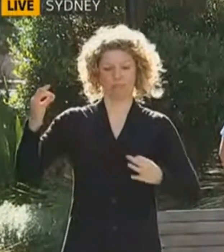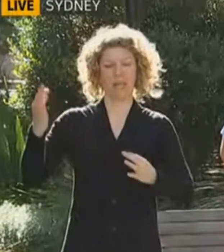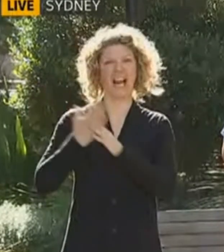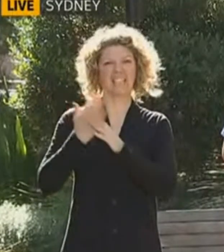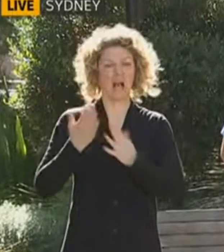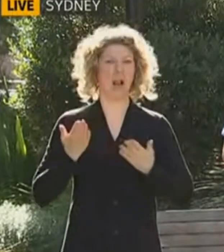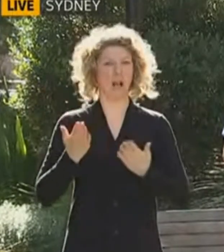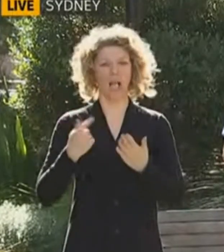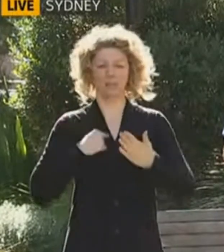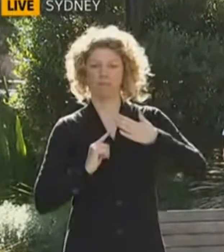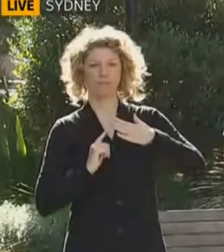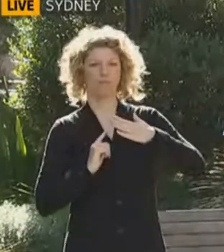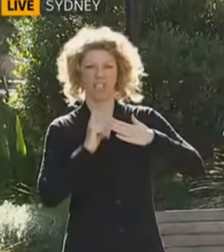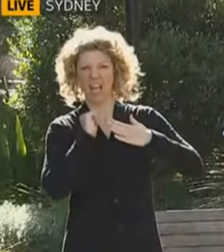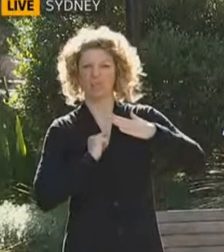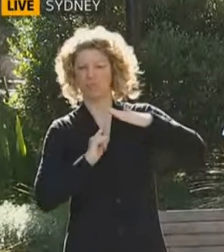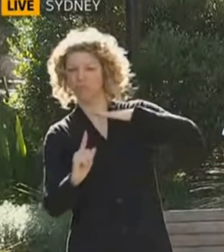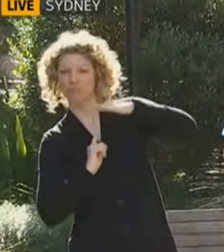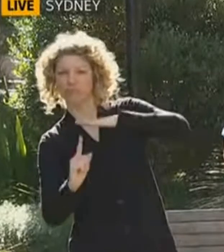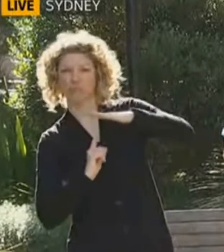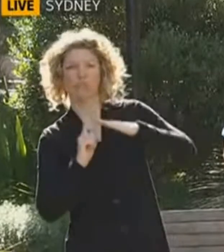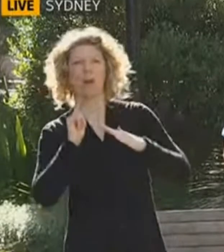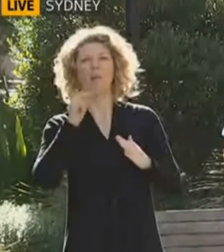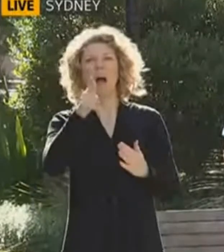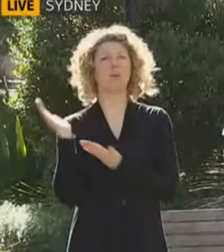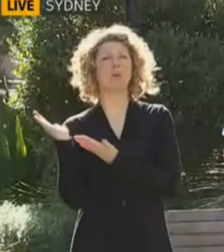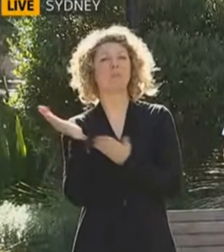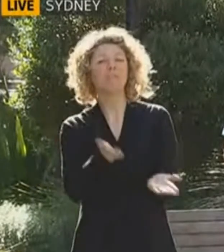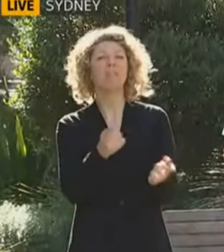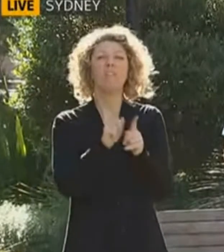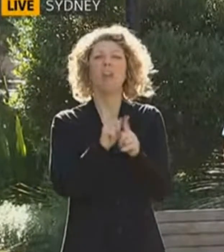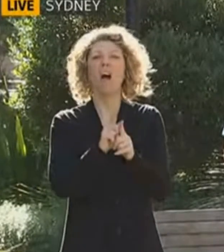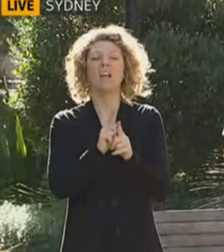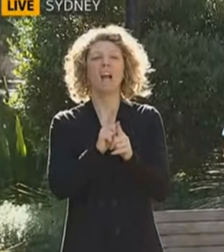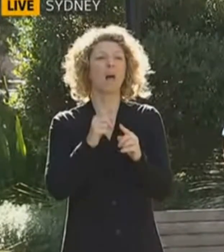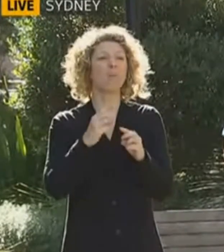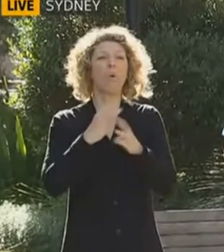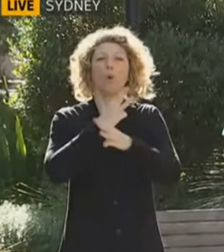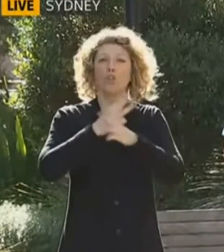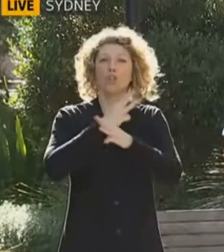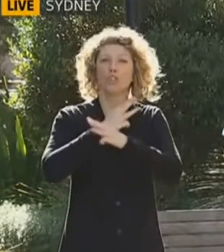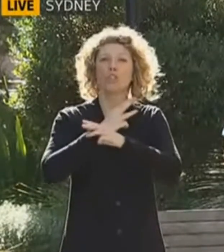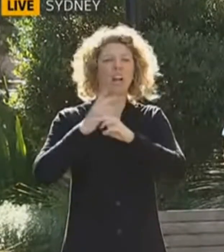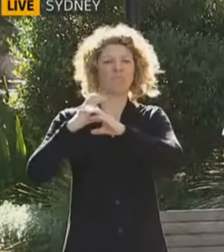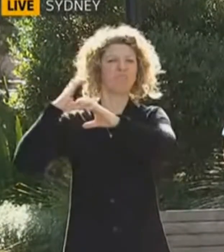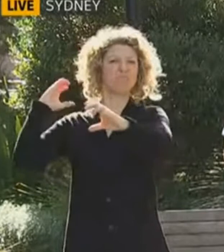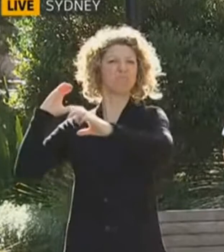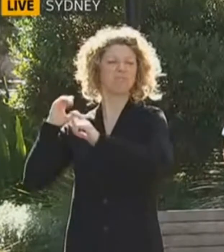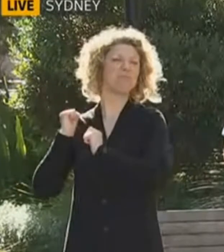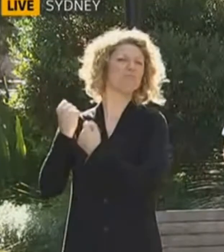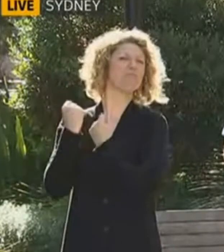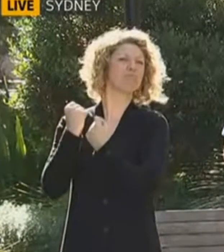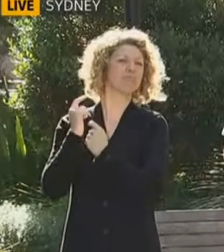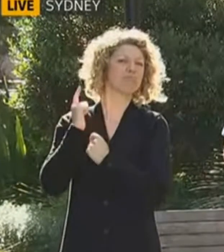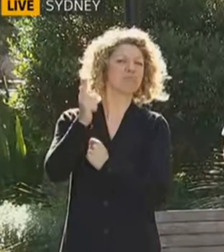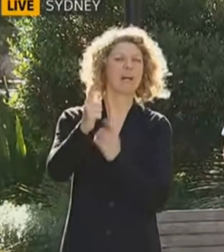community or someone who might be taking timber to and from the Port of Eden, you will be able to maintain that permit for the duration so long